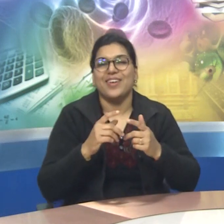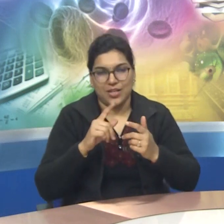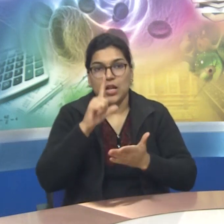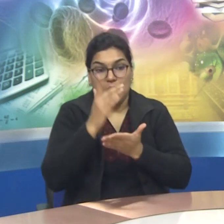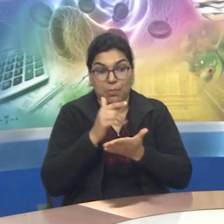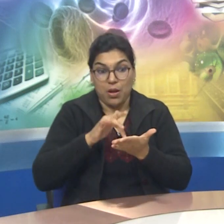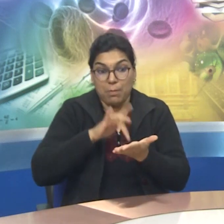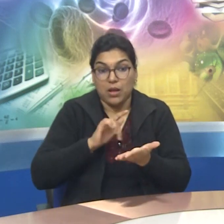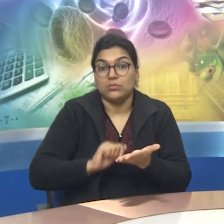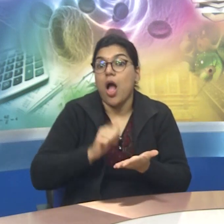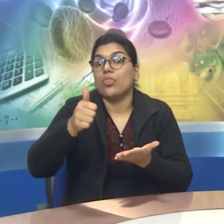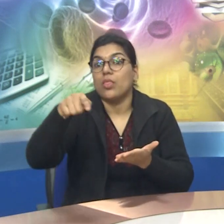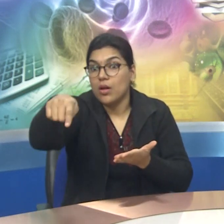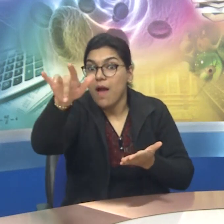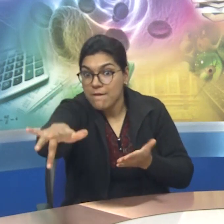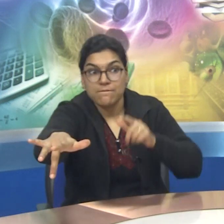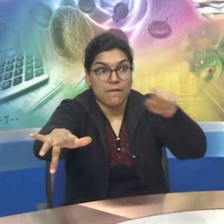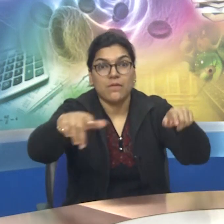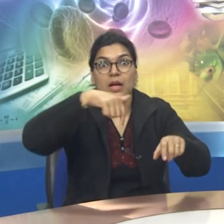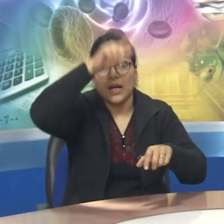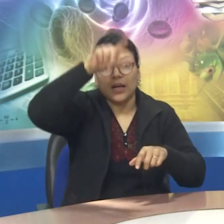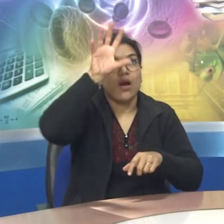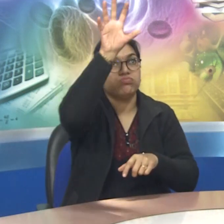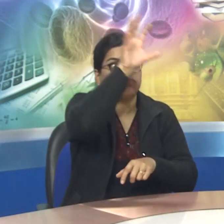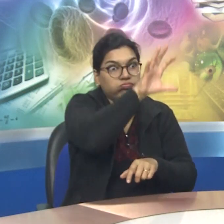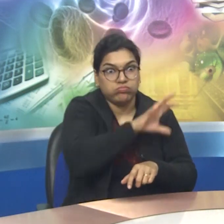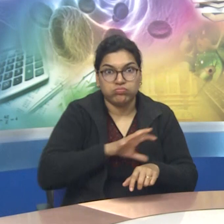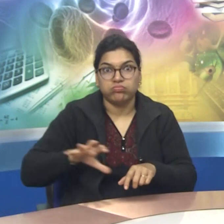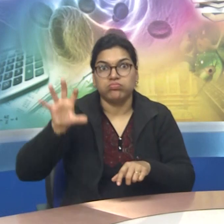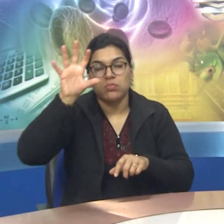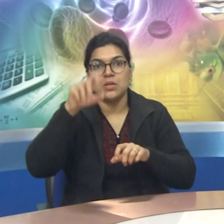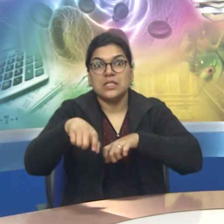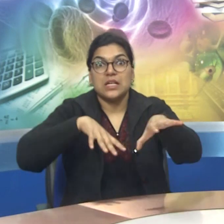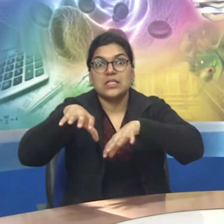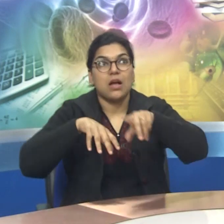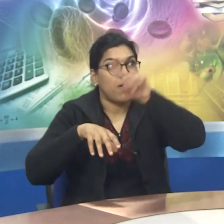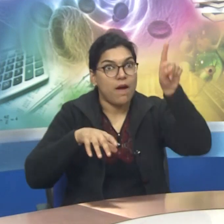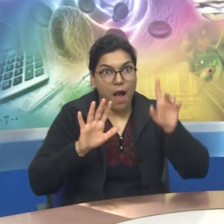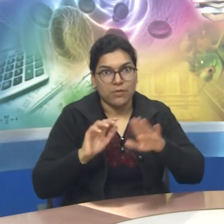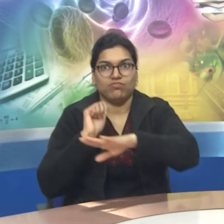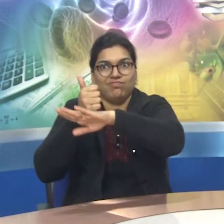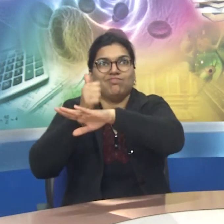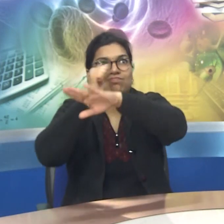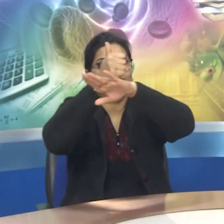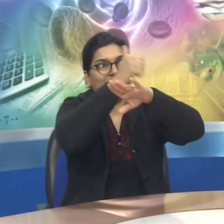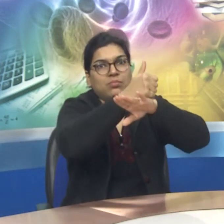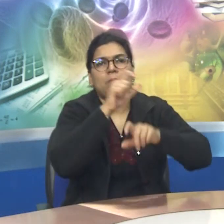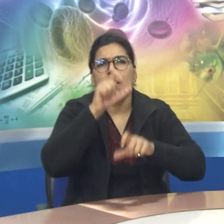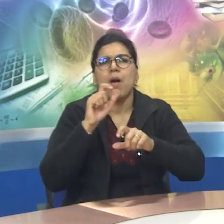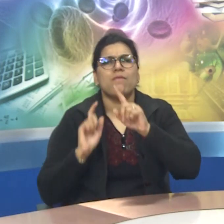to save the time of the reader, but the location of urban area libraries is not always equally accessible from all